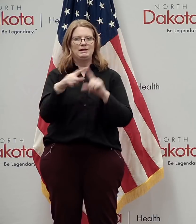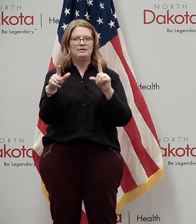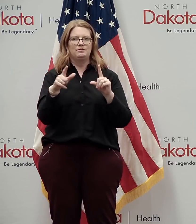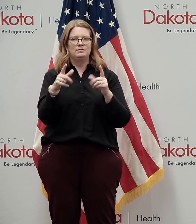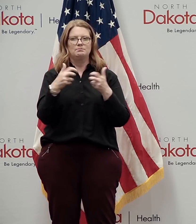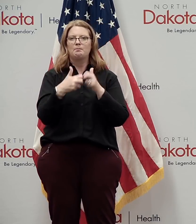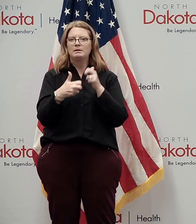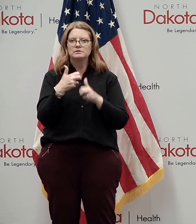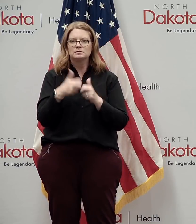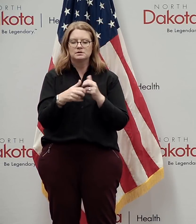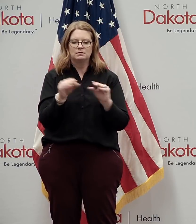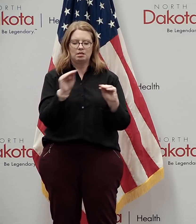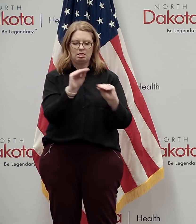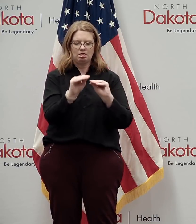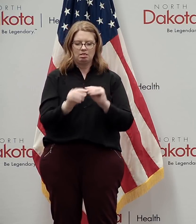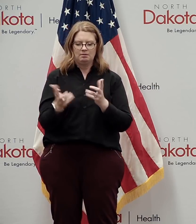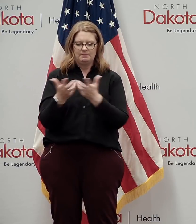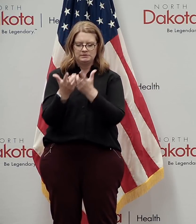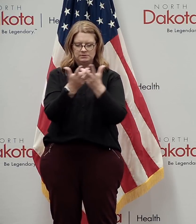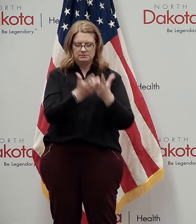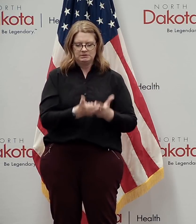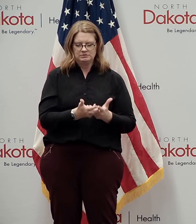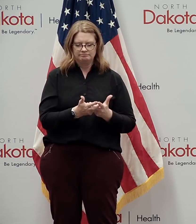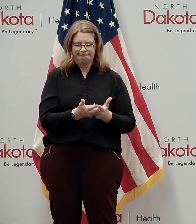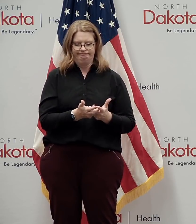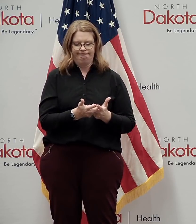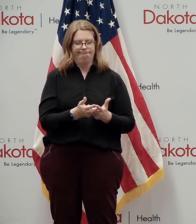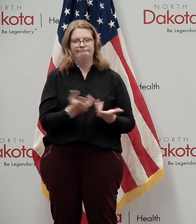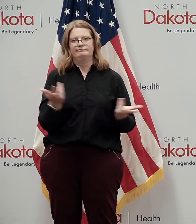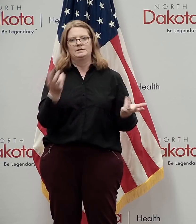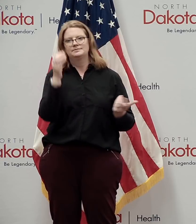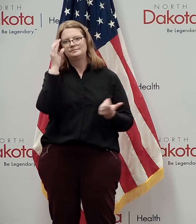up. And so for a school district, a